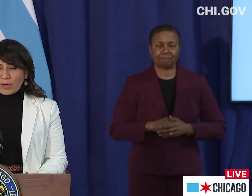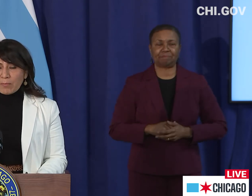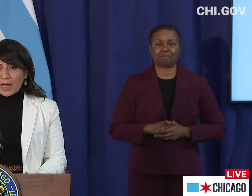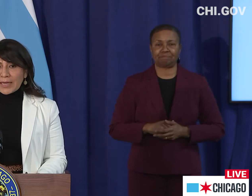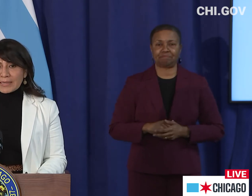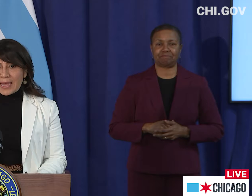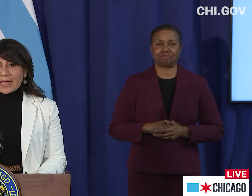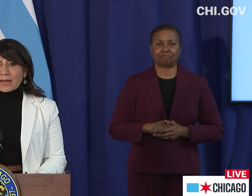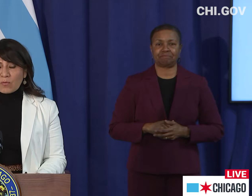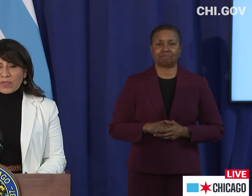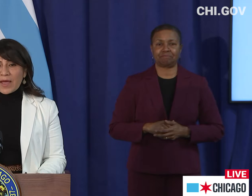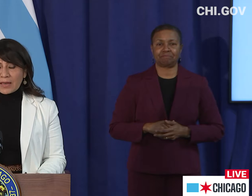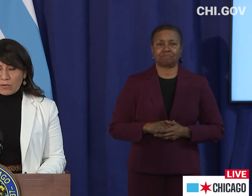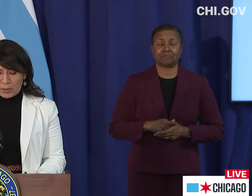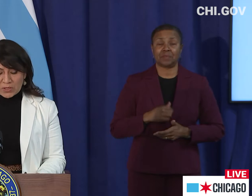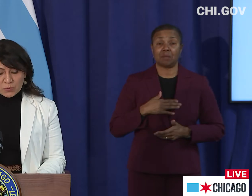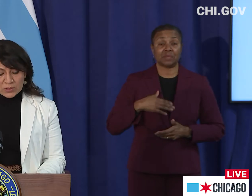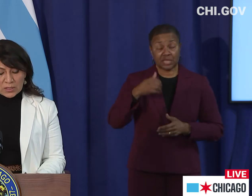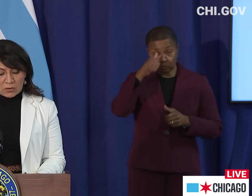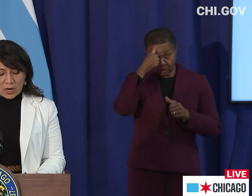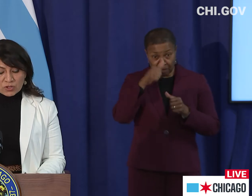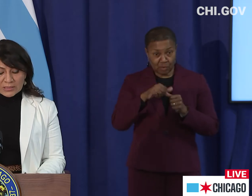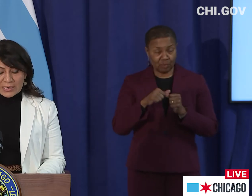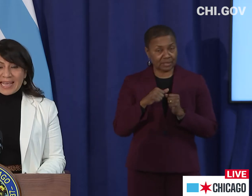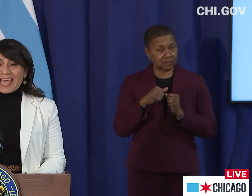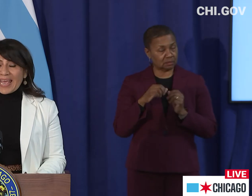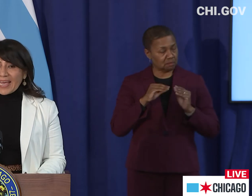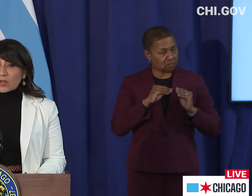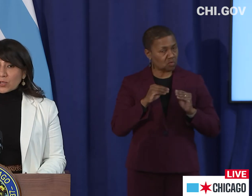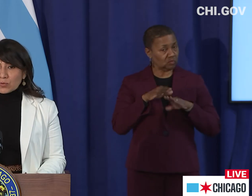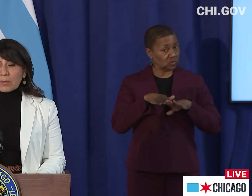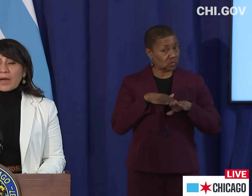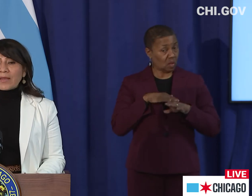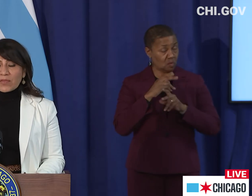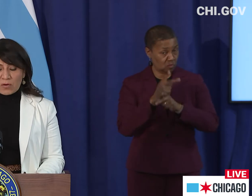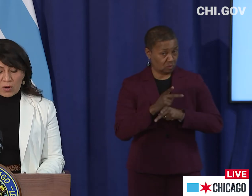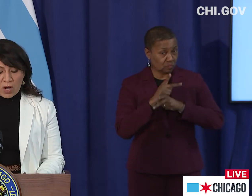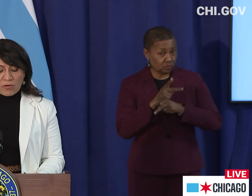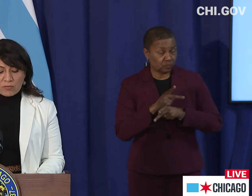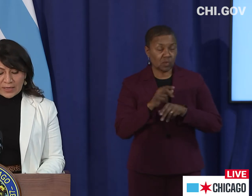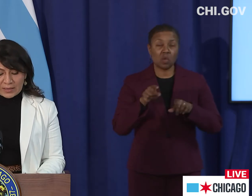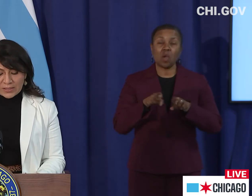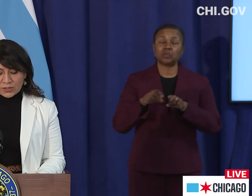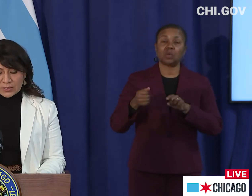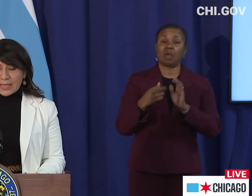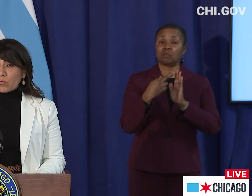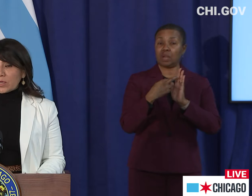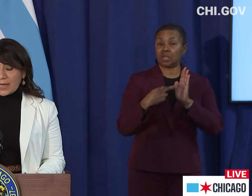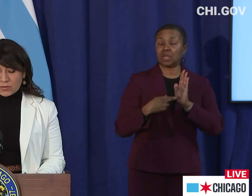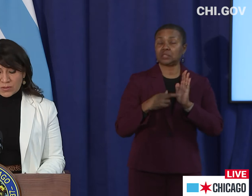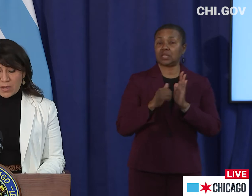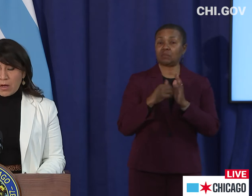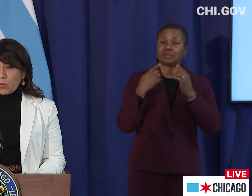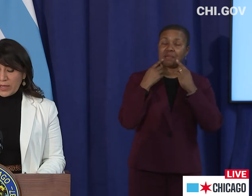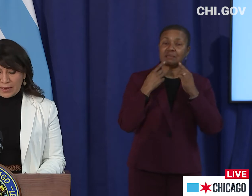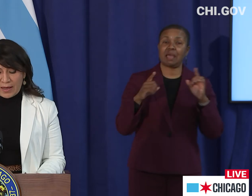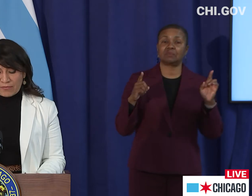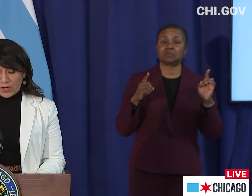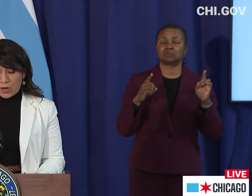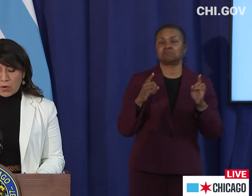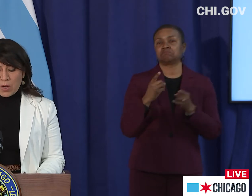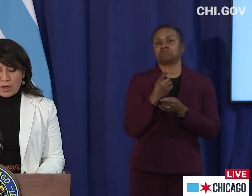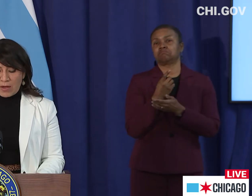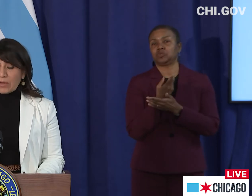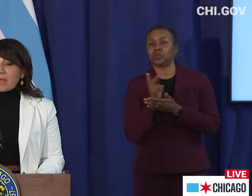I want to remind that with that, we must proceed cautiously, and also remind that there are other regulations that we announced a week and a